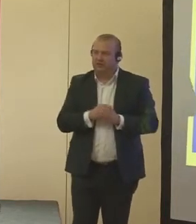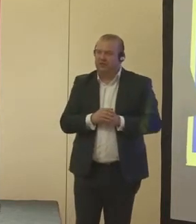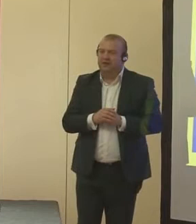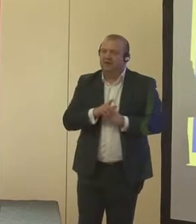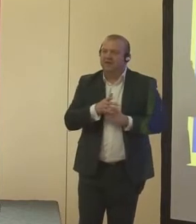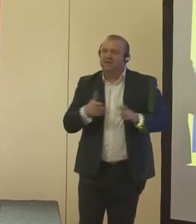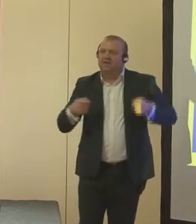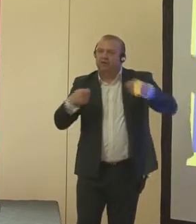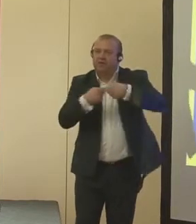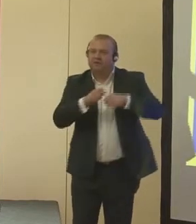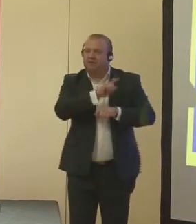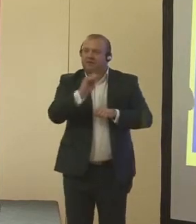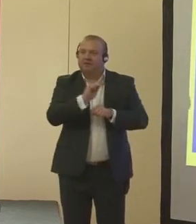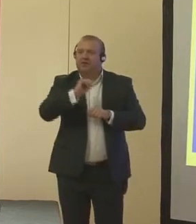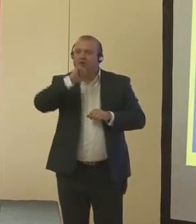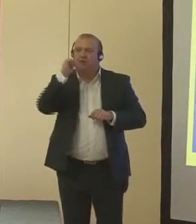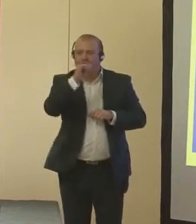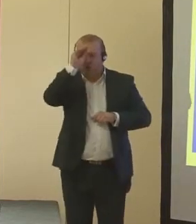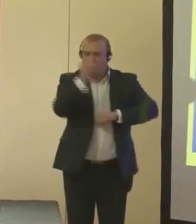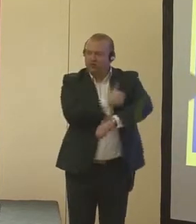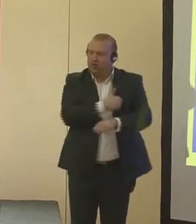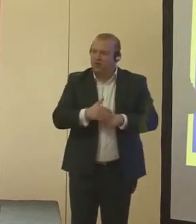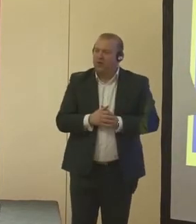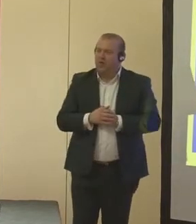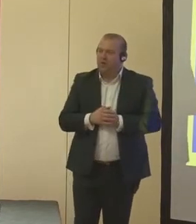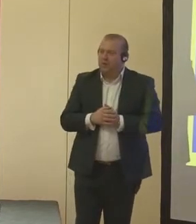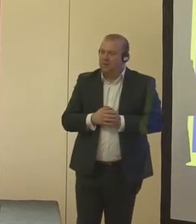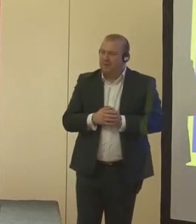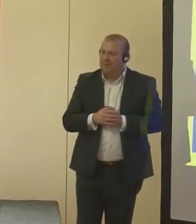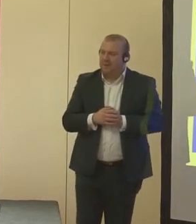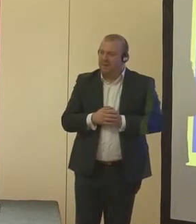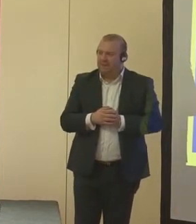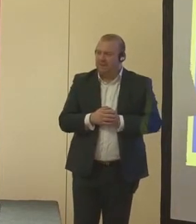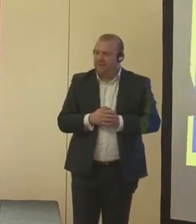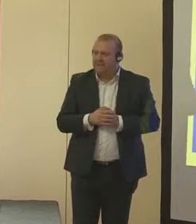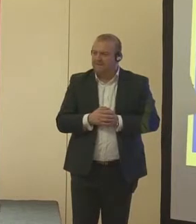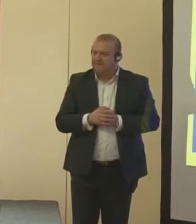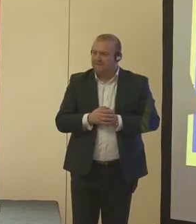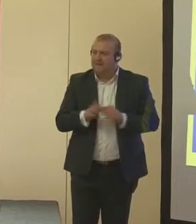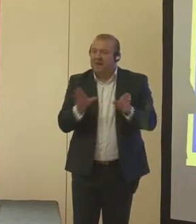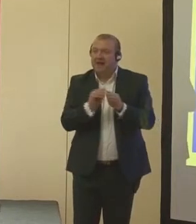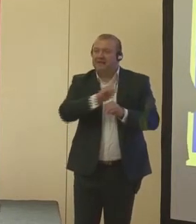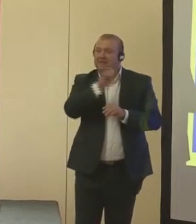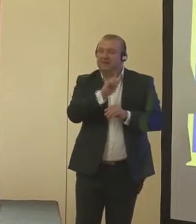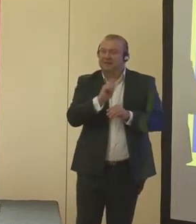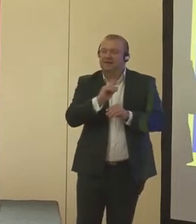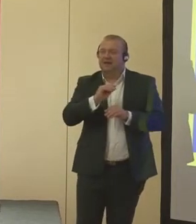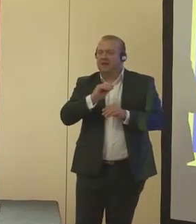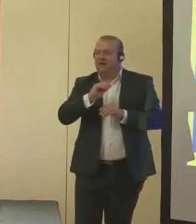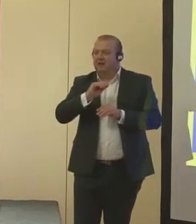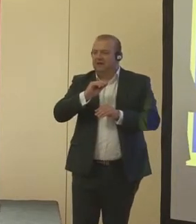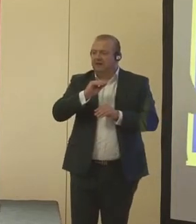from them as well. The Global Initiative for Inclusive ICTs, which is a flagship